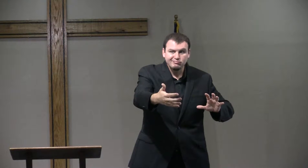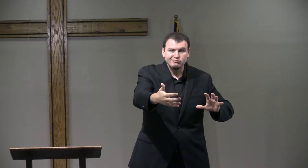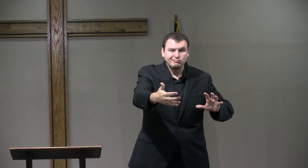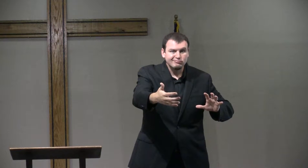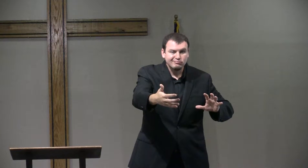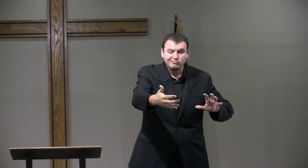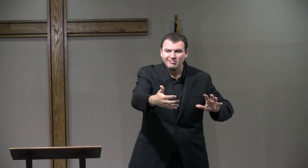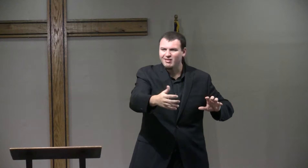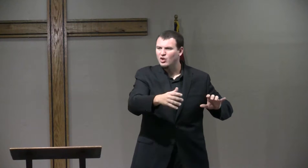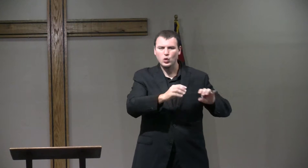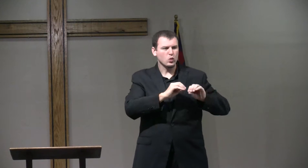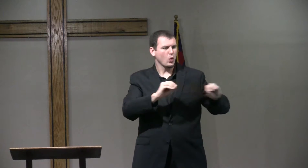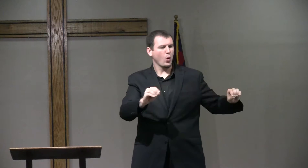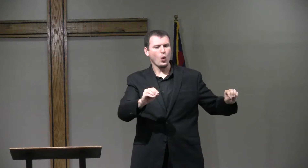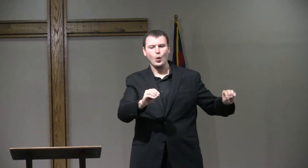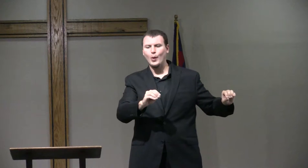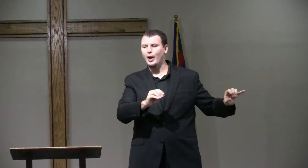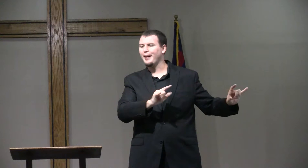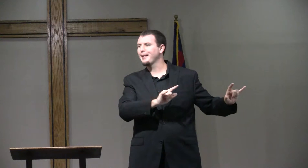are messed up, or are not right.